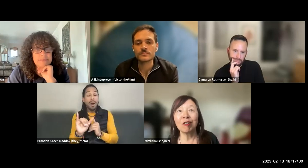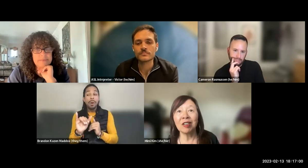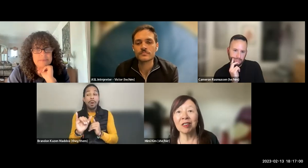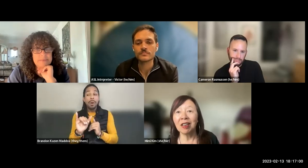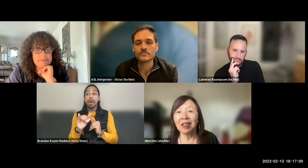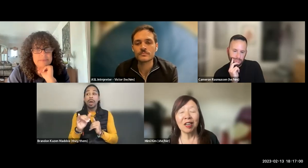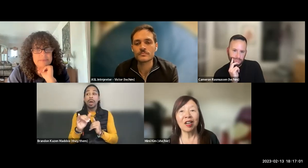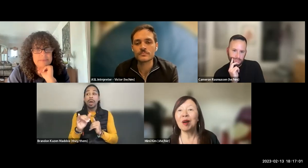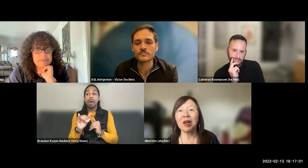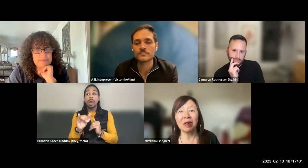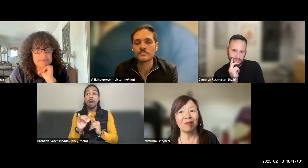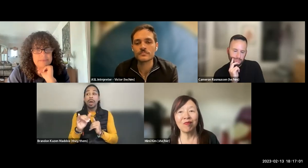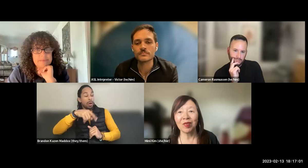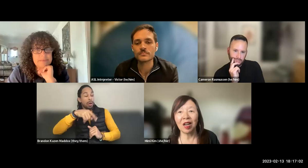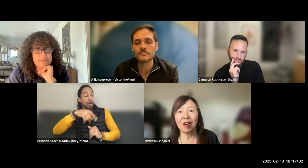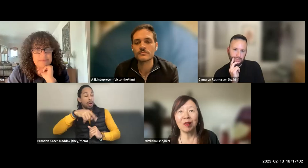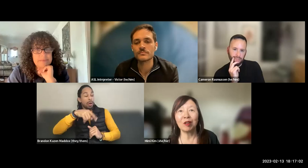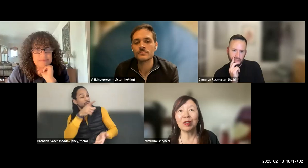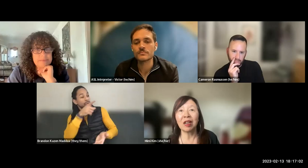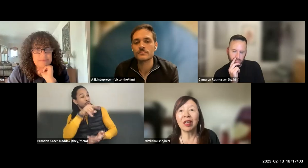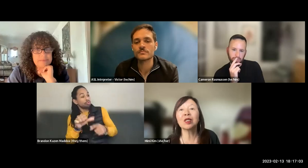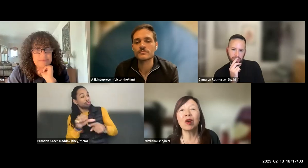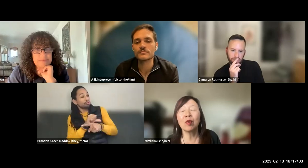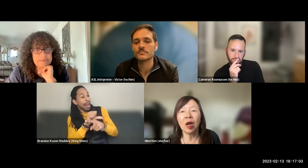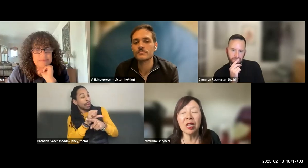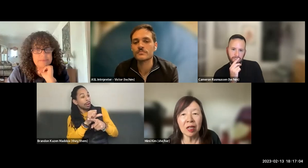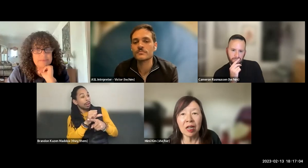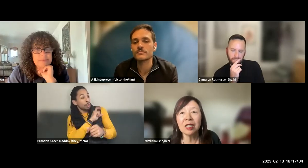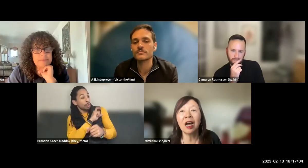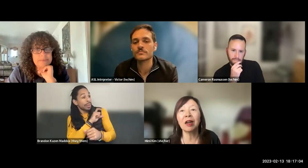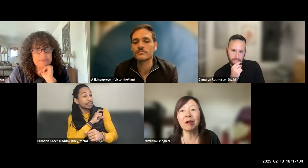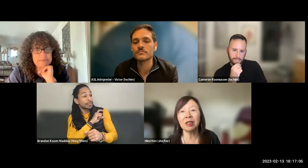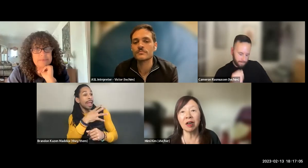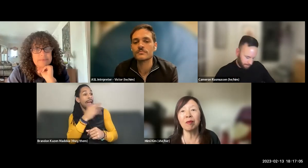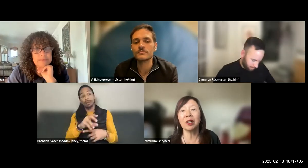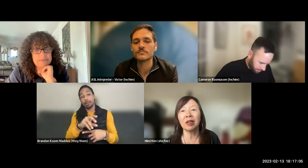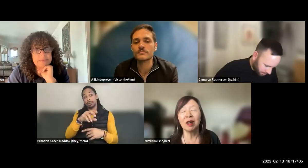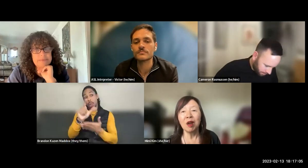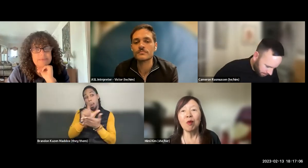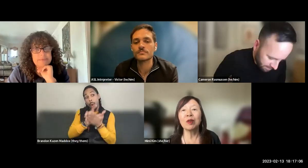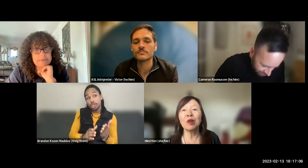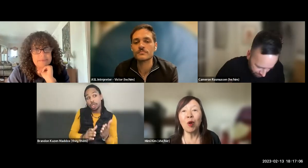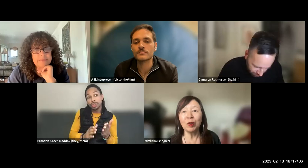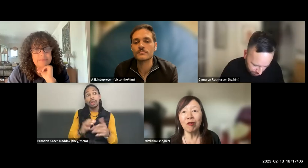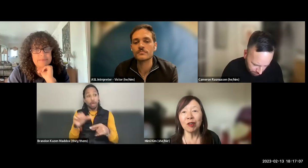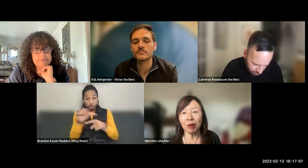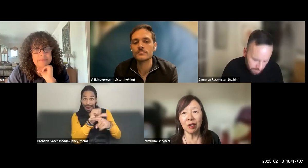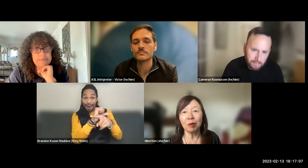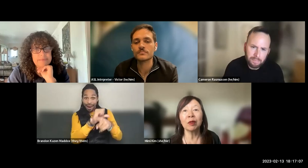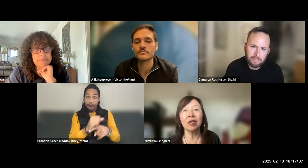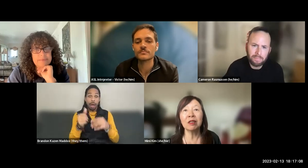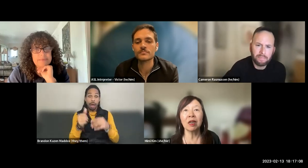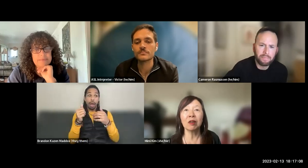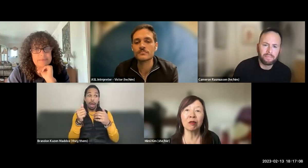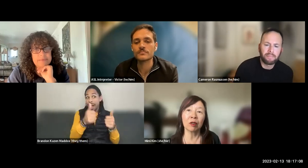district attorneys, come on. That's the entirety of money was only for